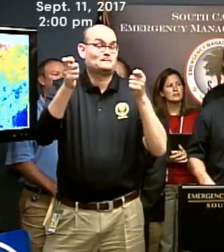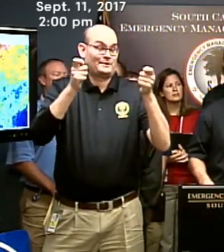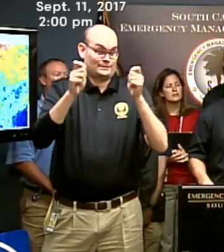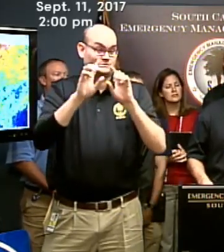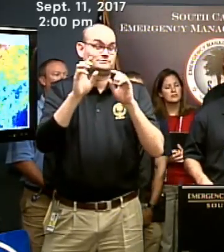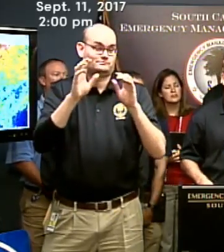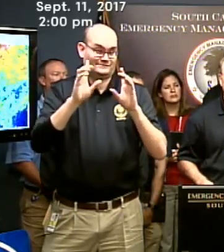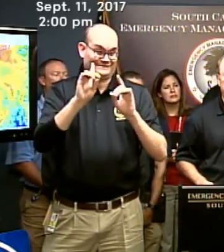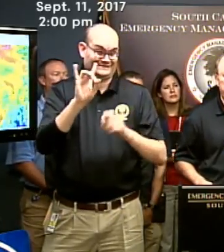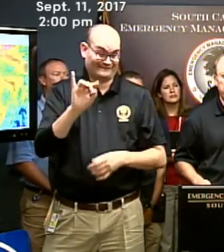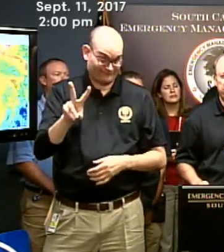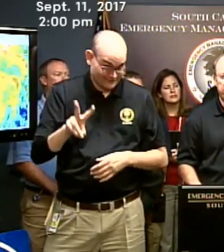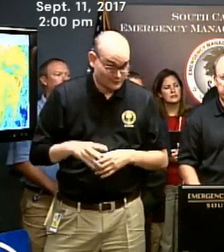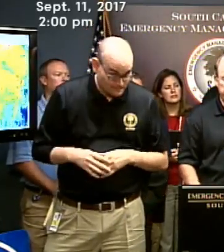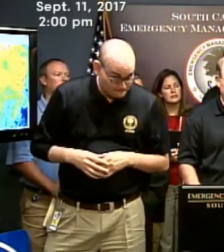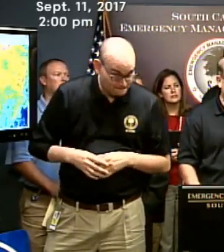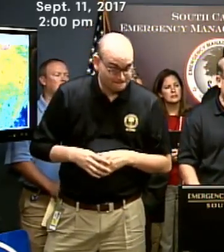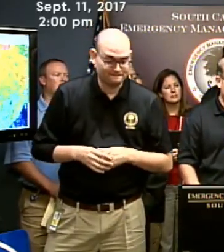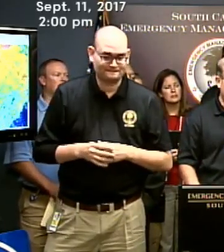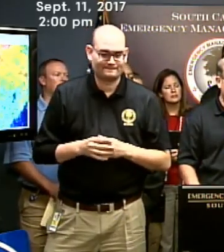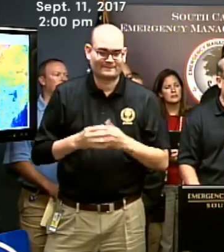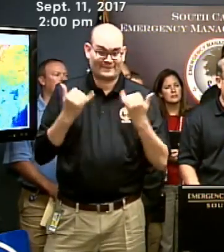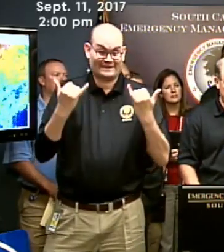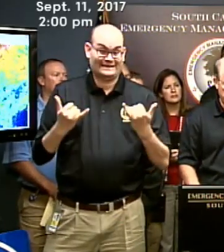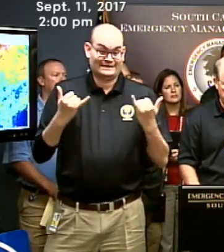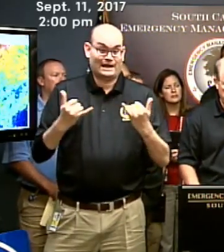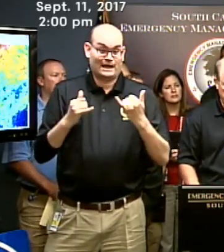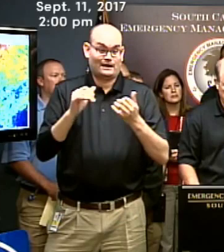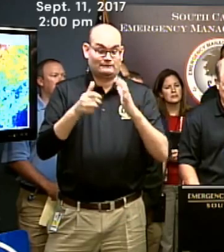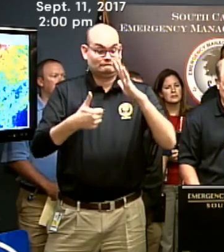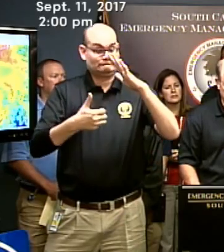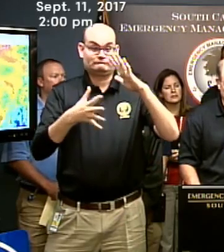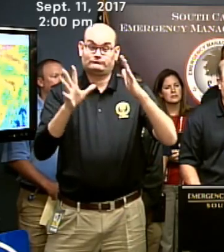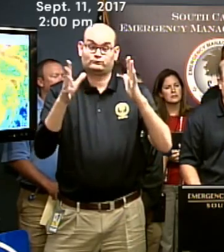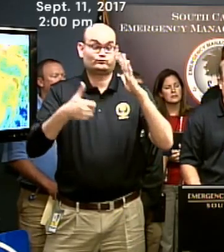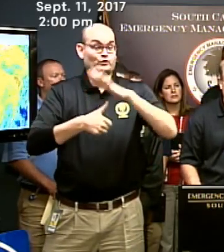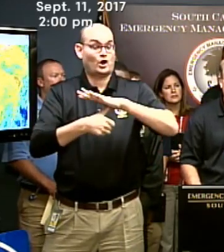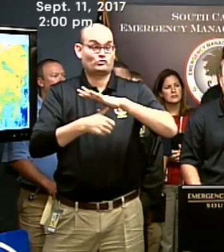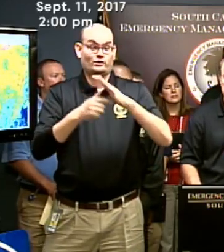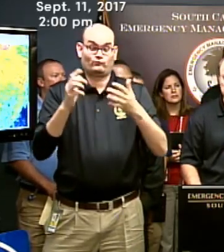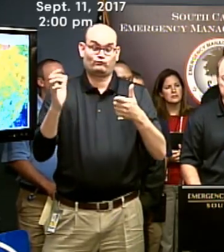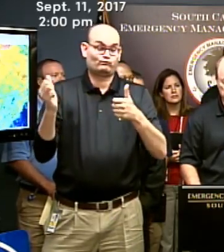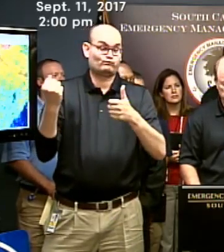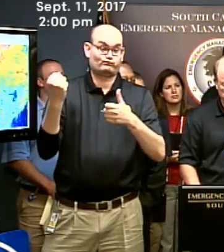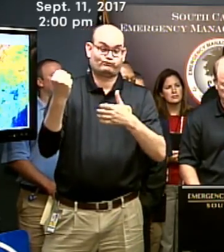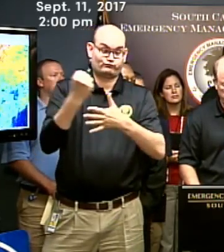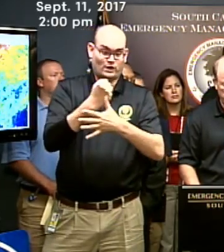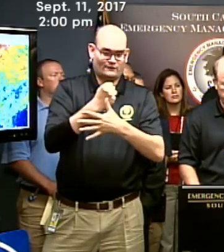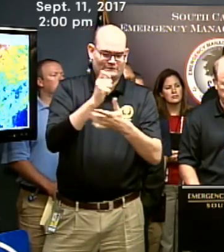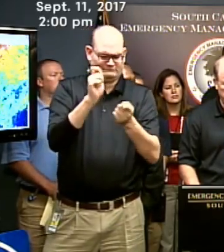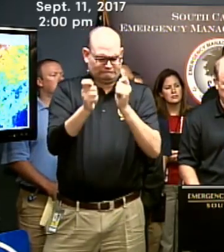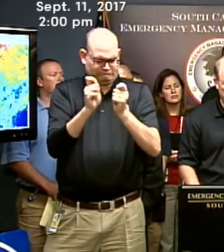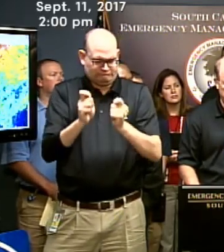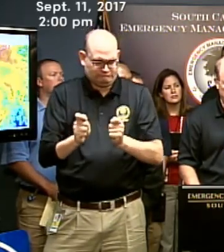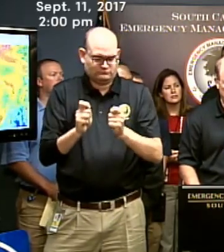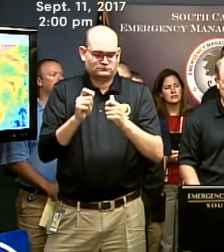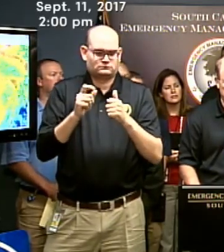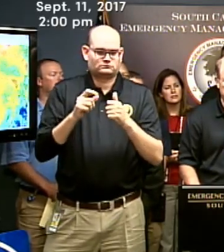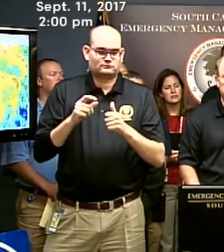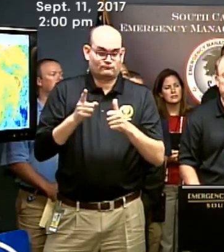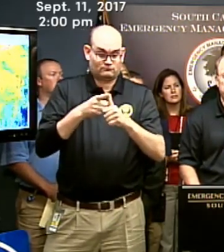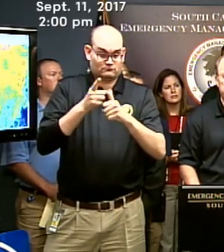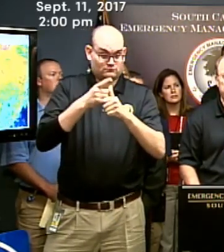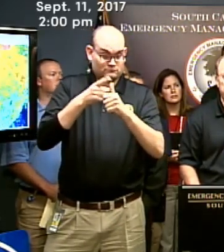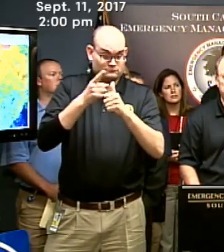Governor. Our priorities here at the State Emergency Operations Center have been revised a little bit. Right now, our primary priority